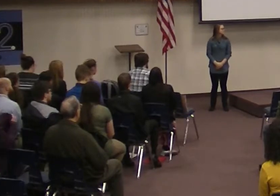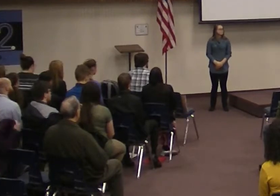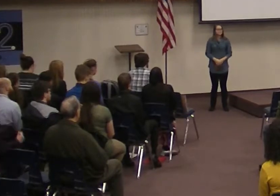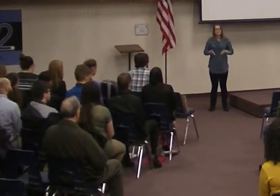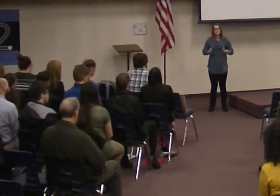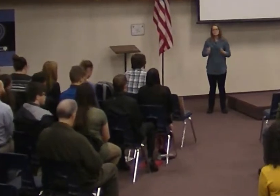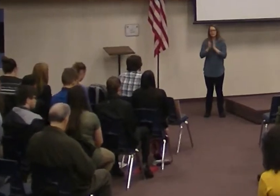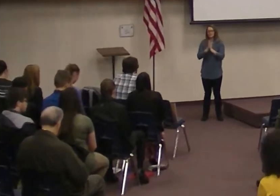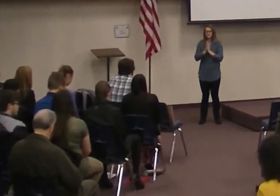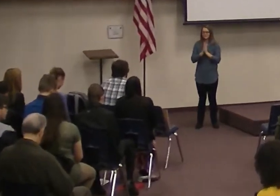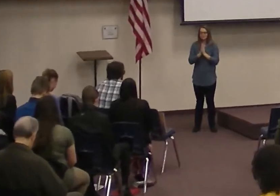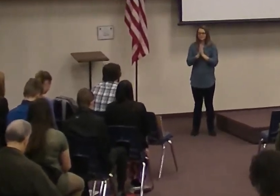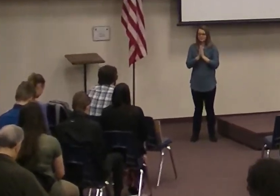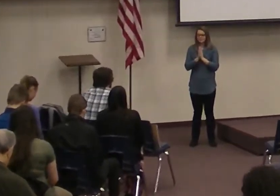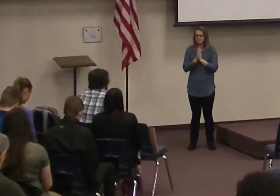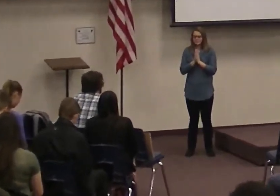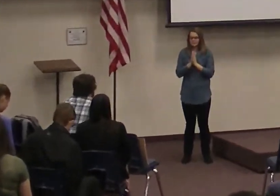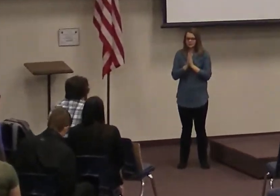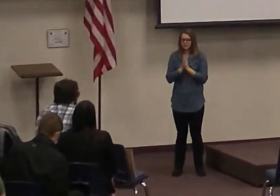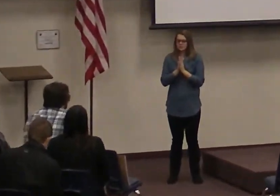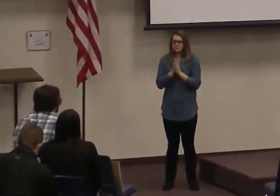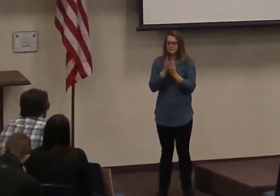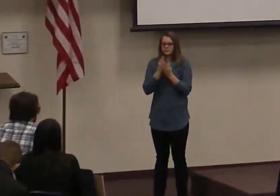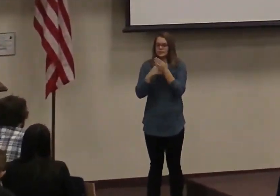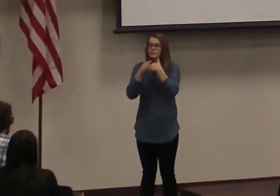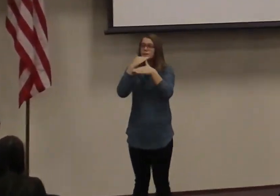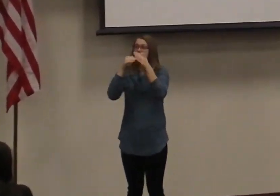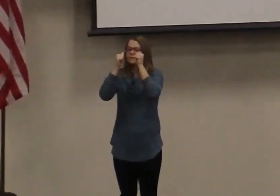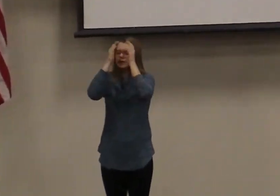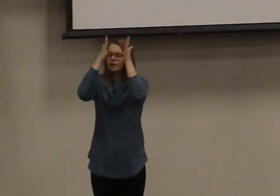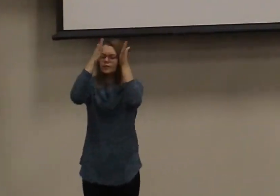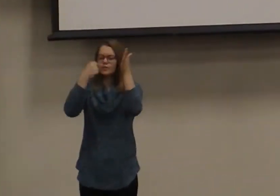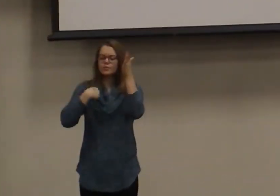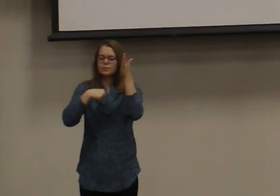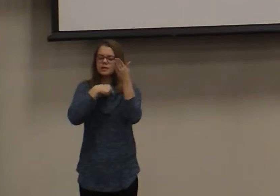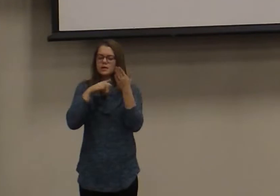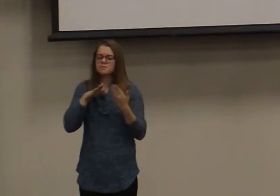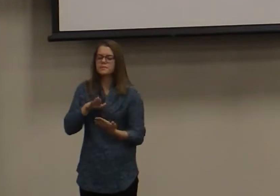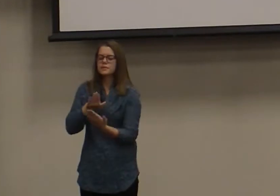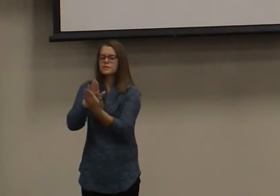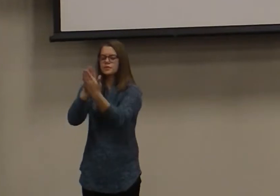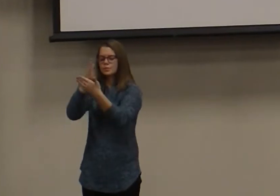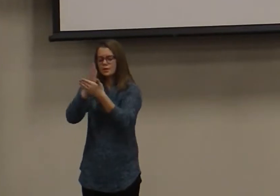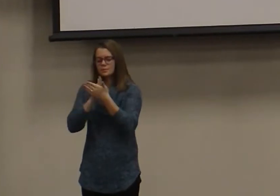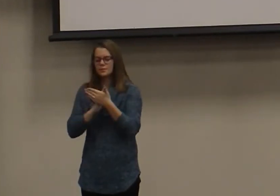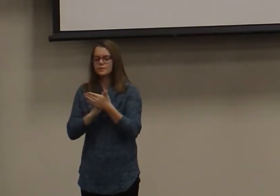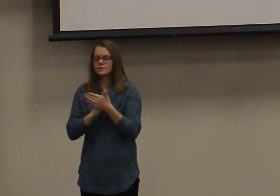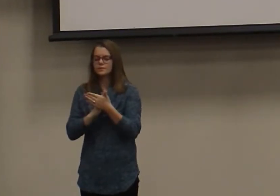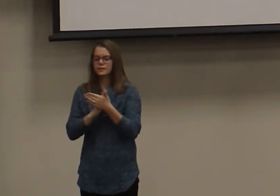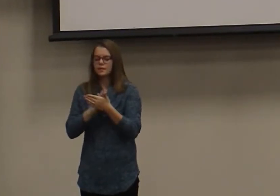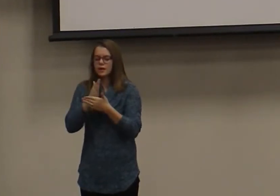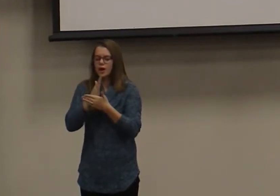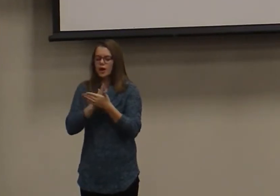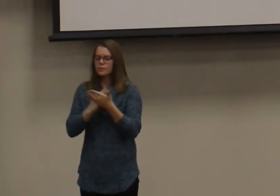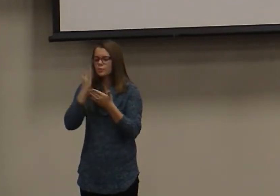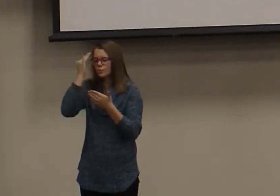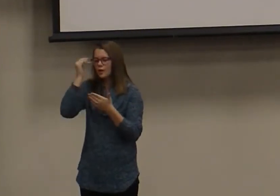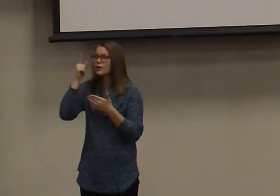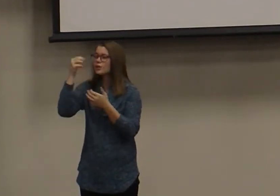Let's pray. Heavenly Father, we just come before you now humbled because of your